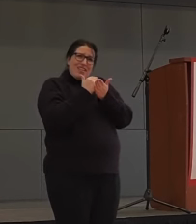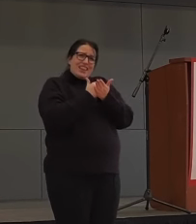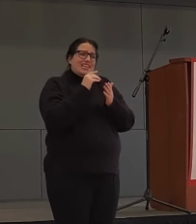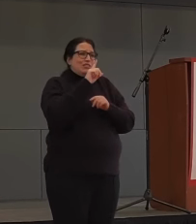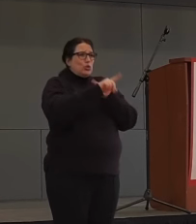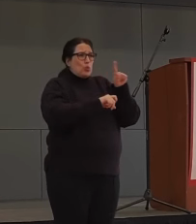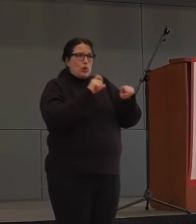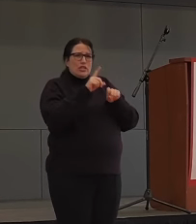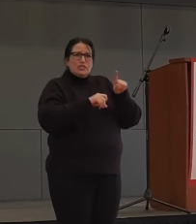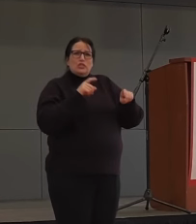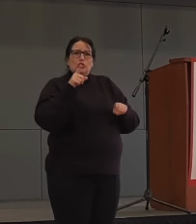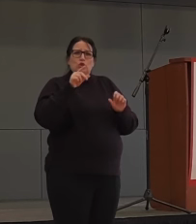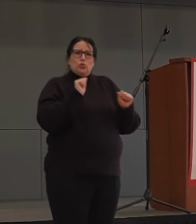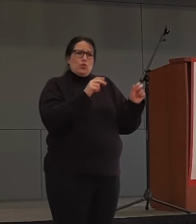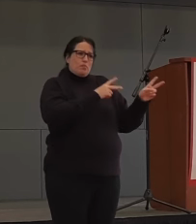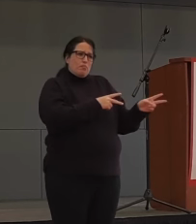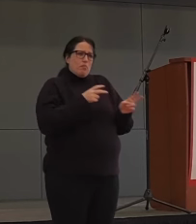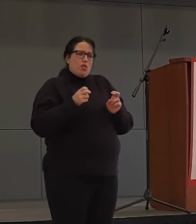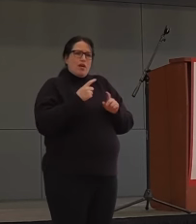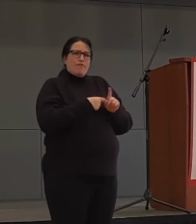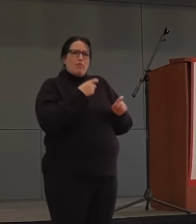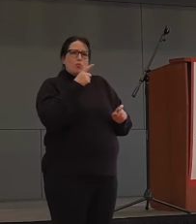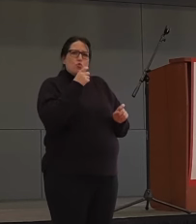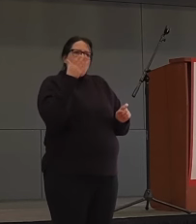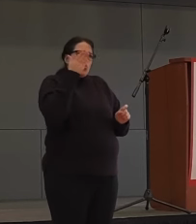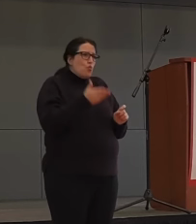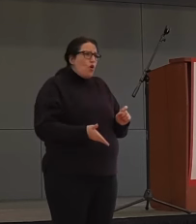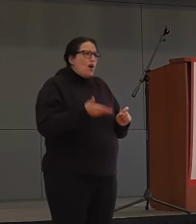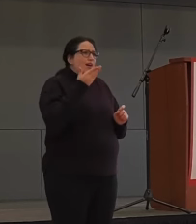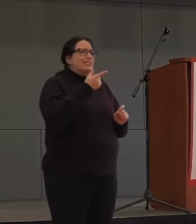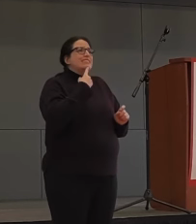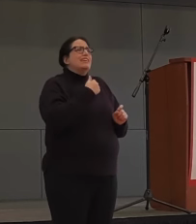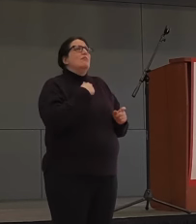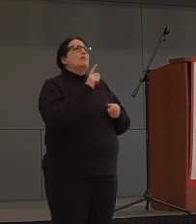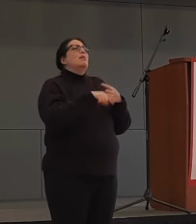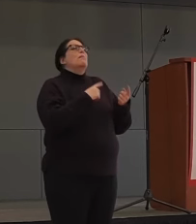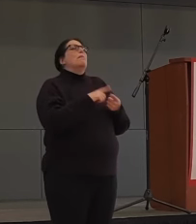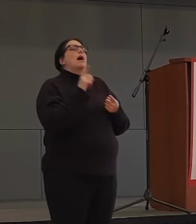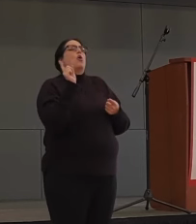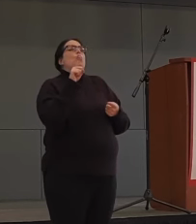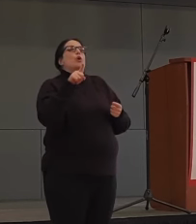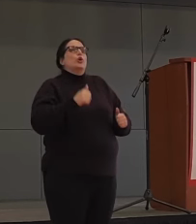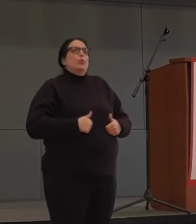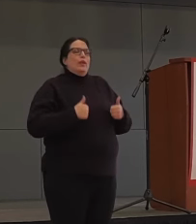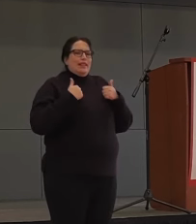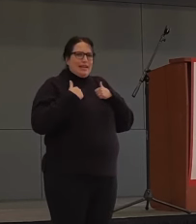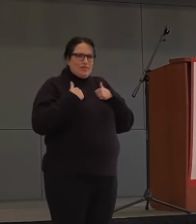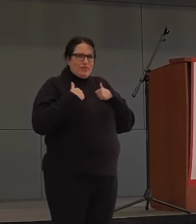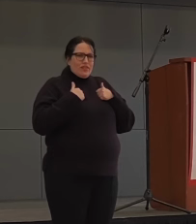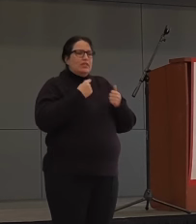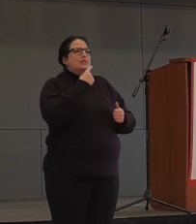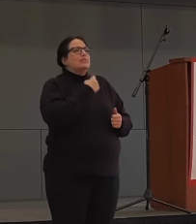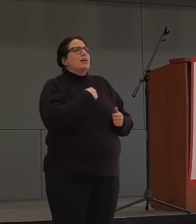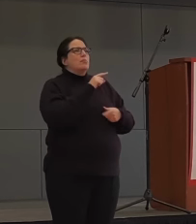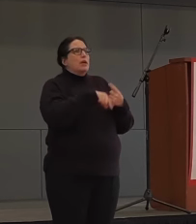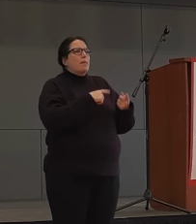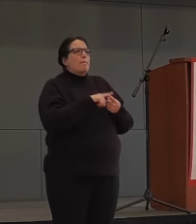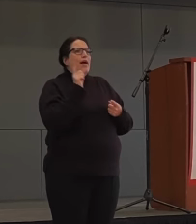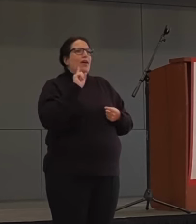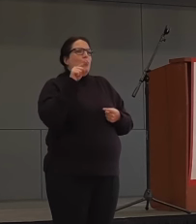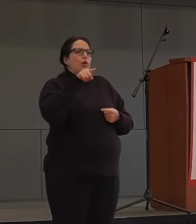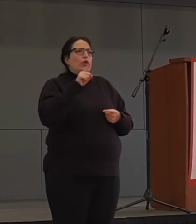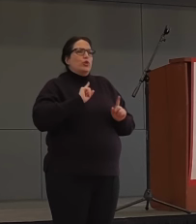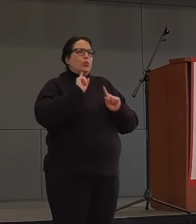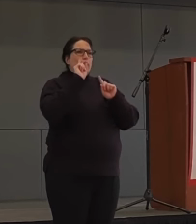off from Who I Am. Tell me about where you lived. Tell me about a place you went